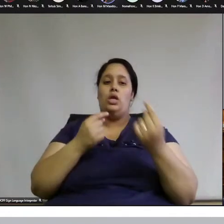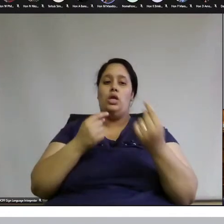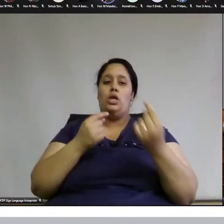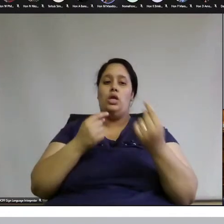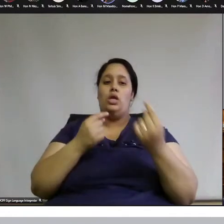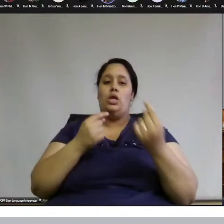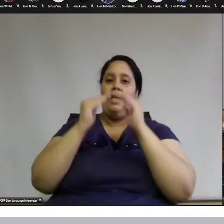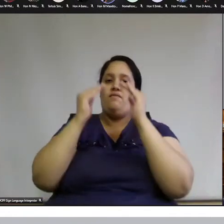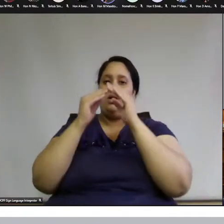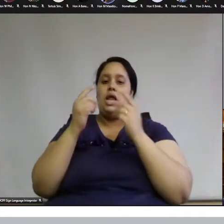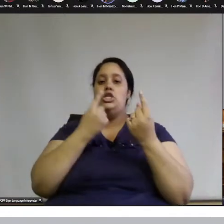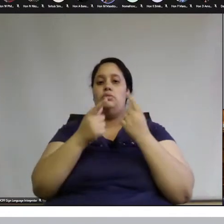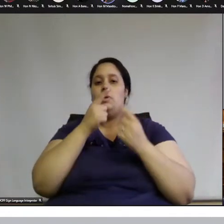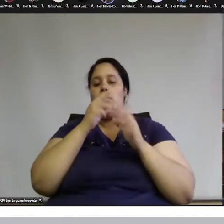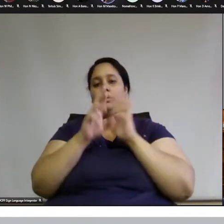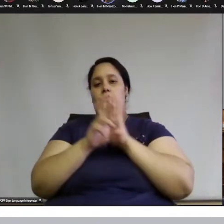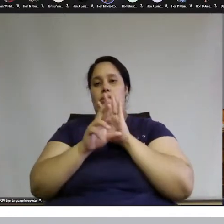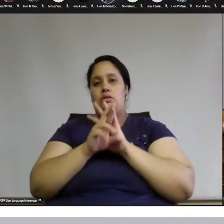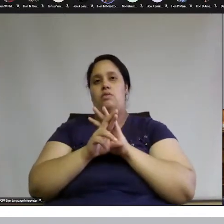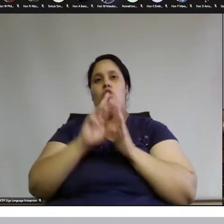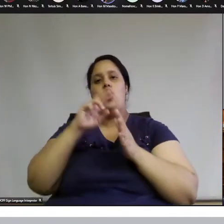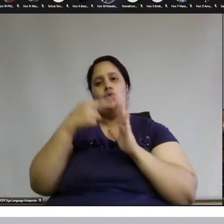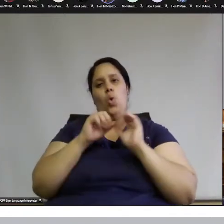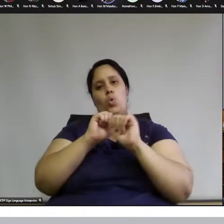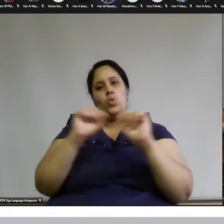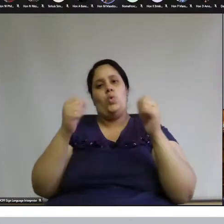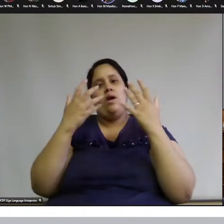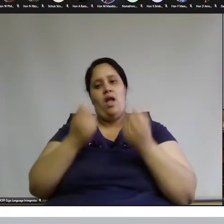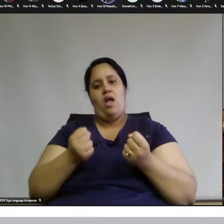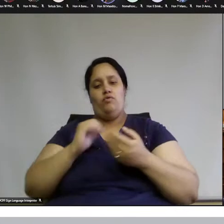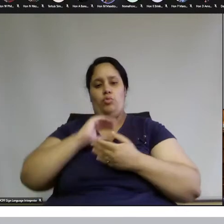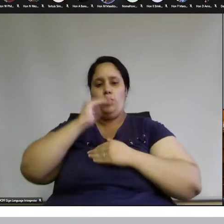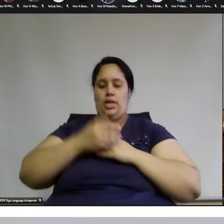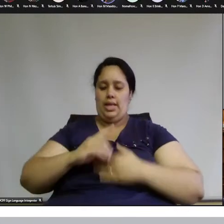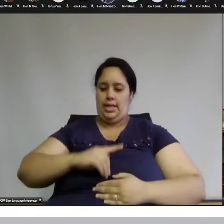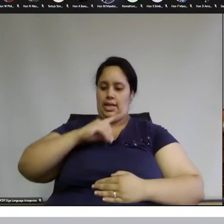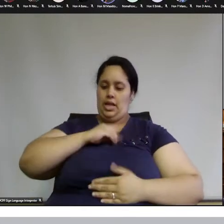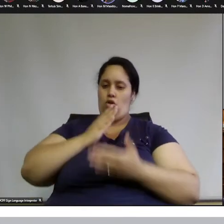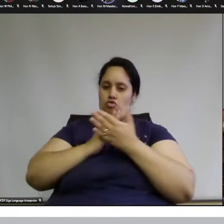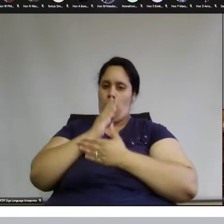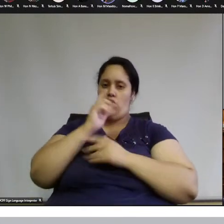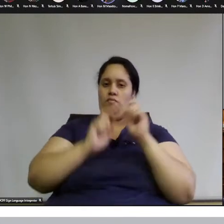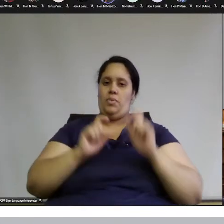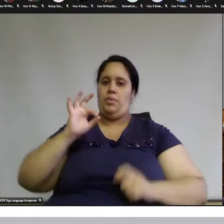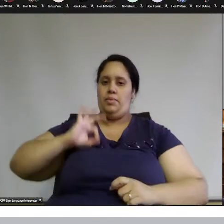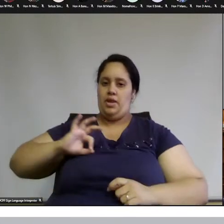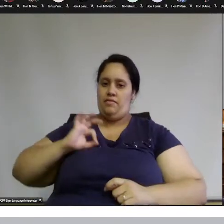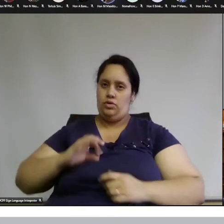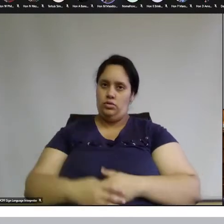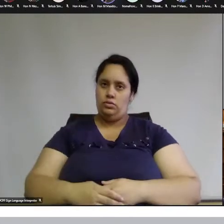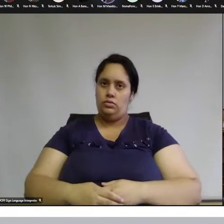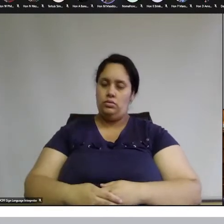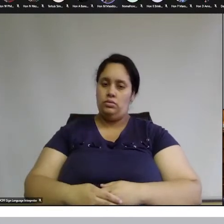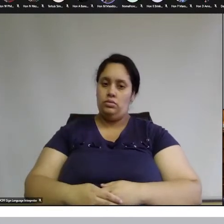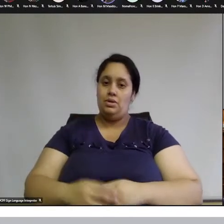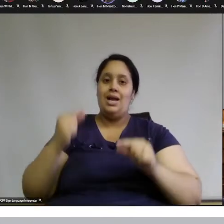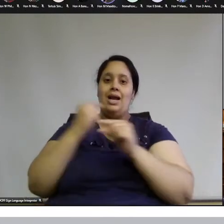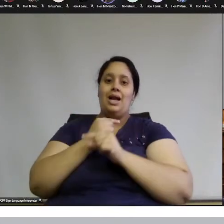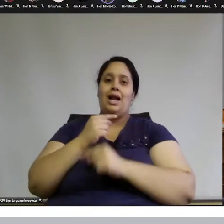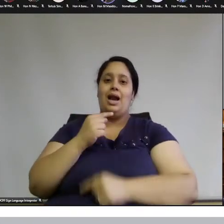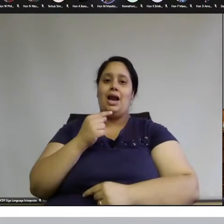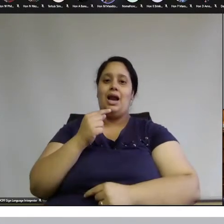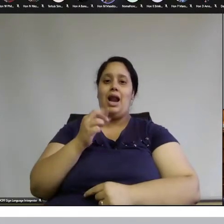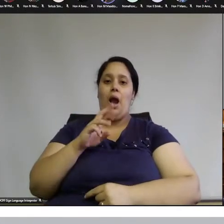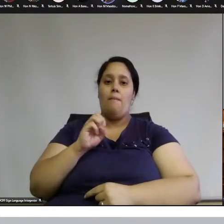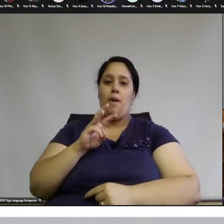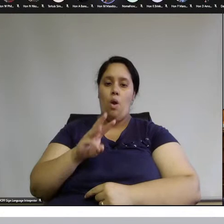public representative has a role to play in protecting the dignity and the right of beneficiaries. In Grabo, 3,000